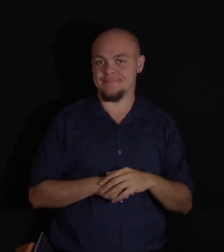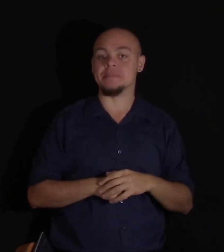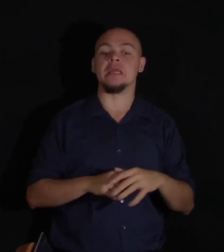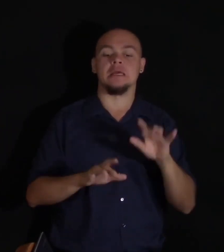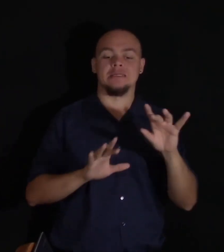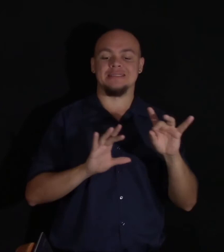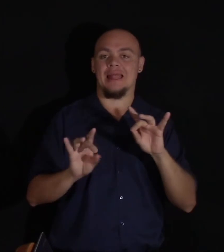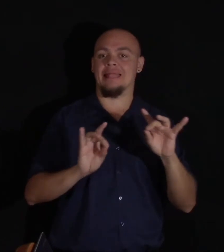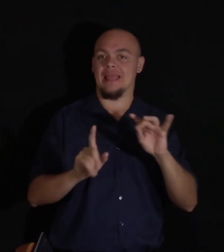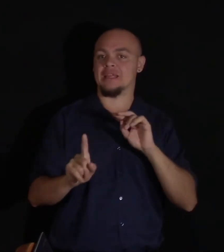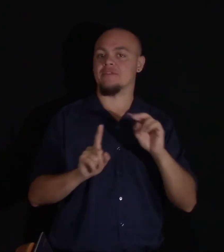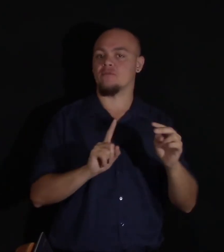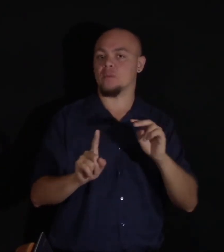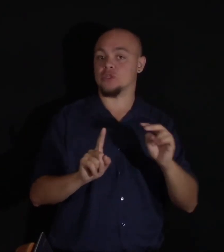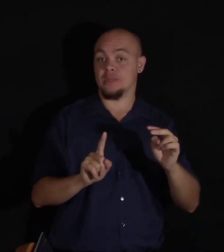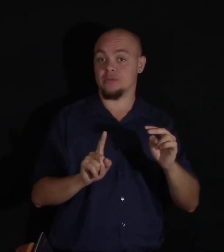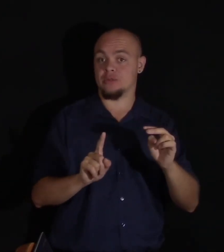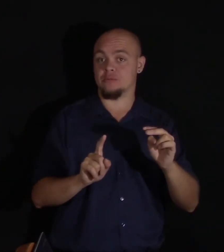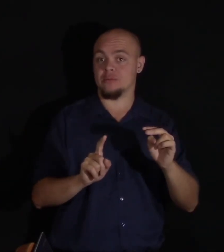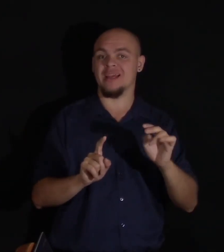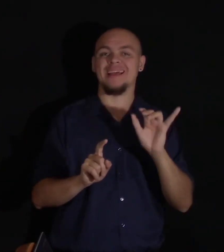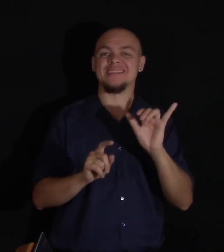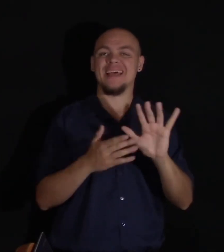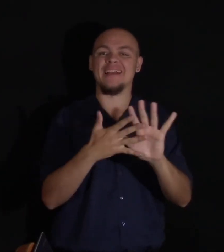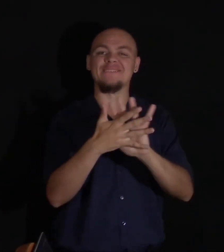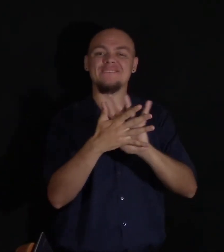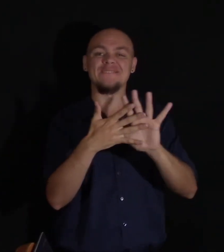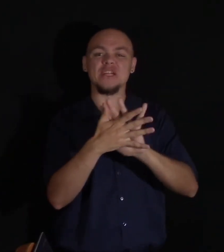Selective perception works like a filter.